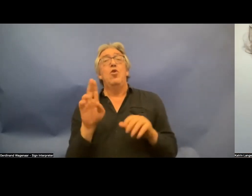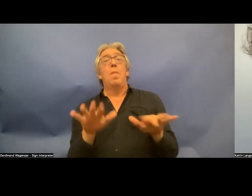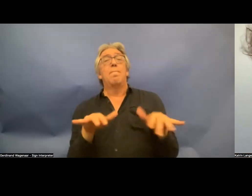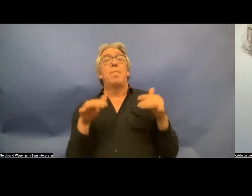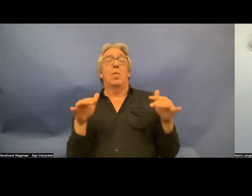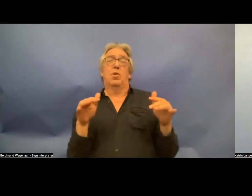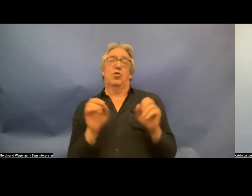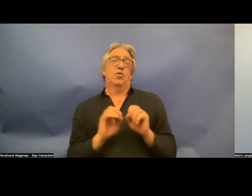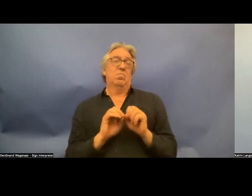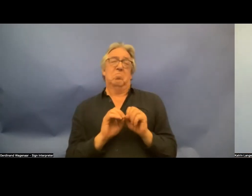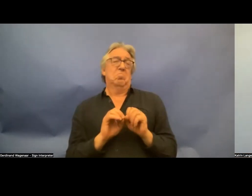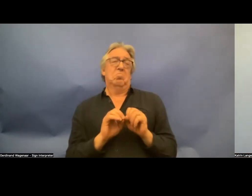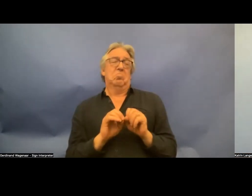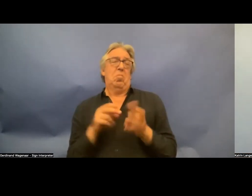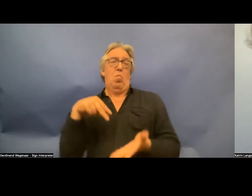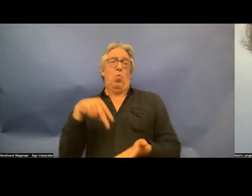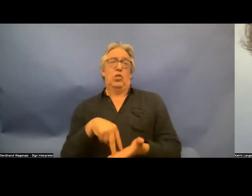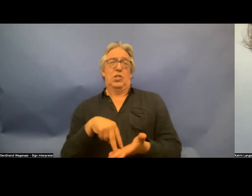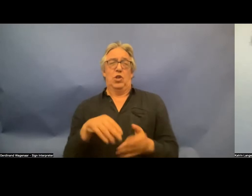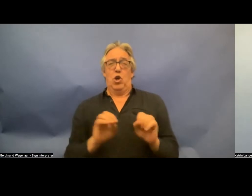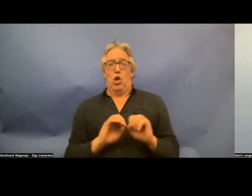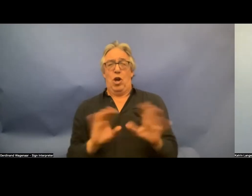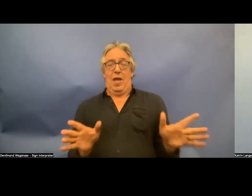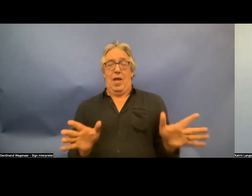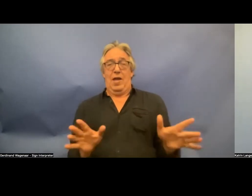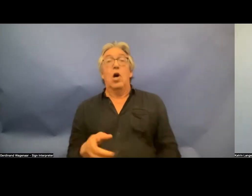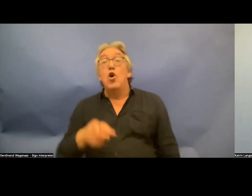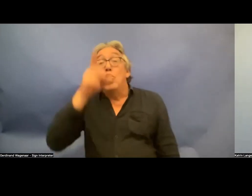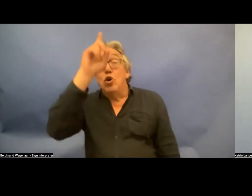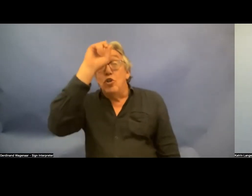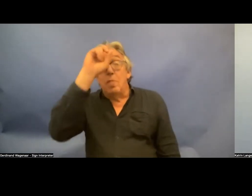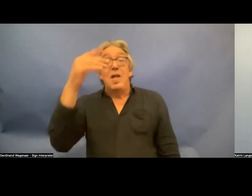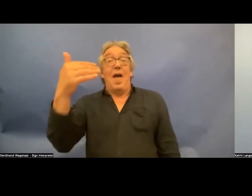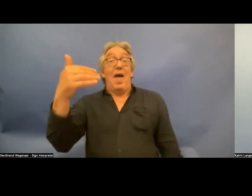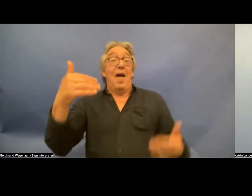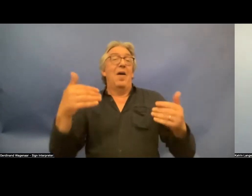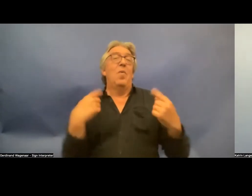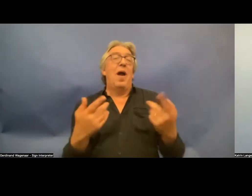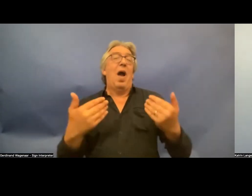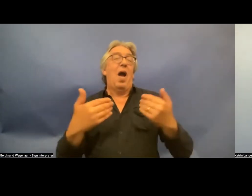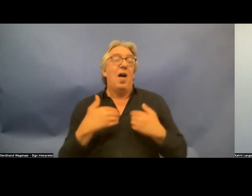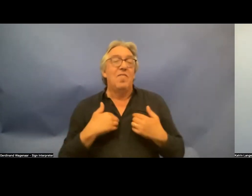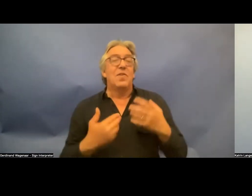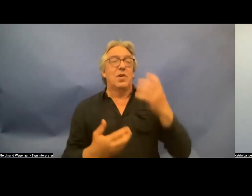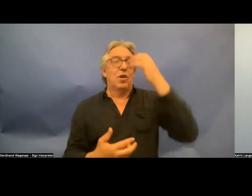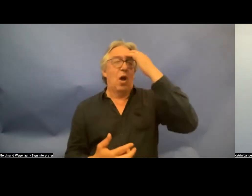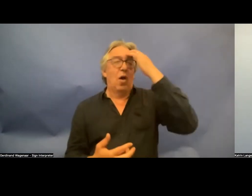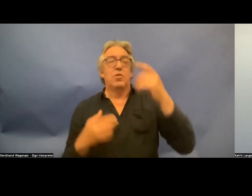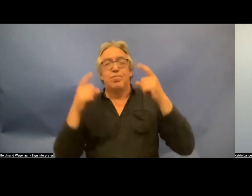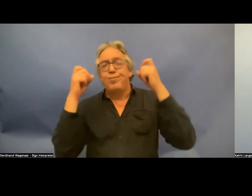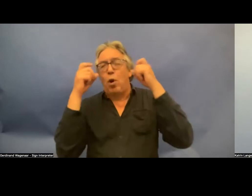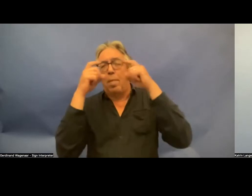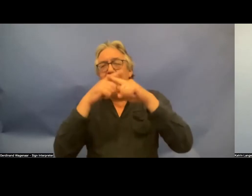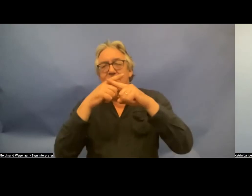federal state, for example, not a central state. That makes it a bit difficult to